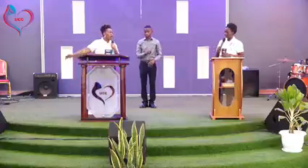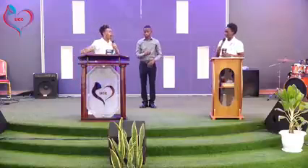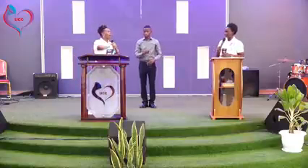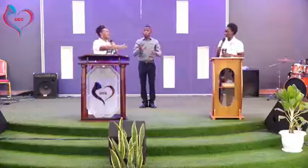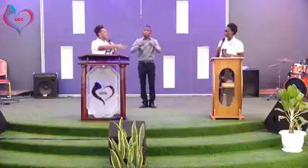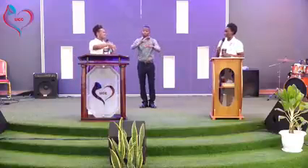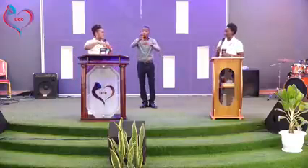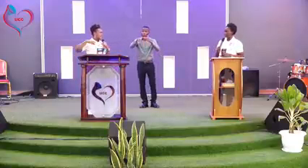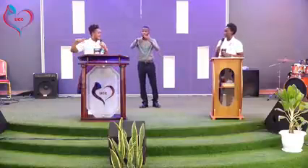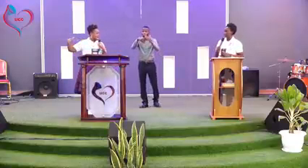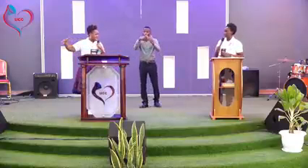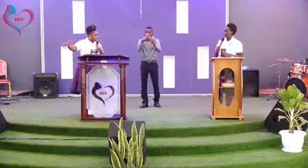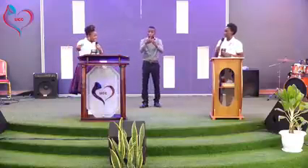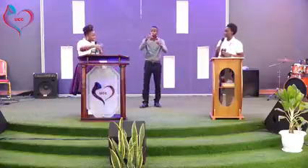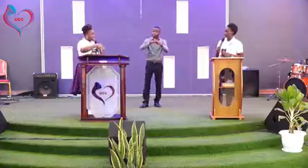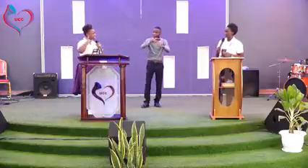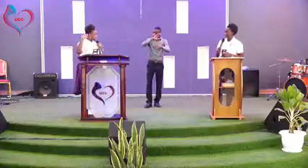In all